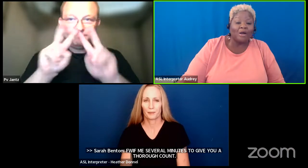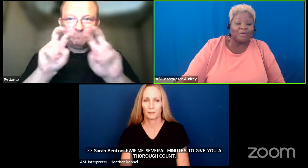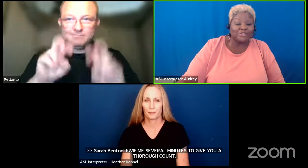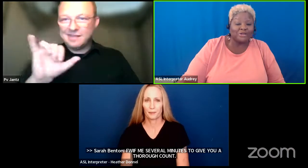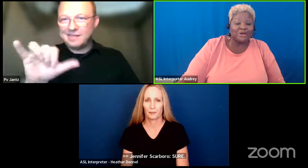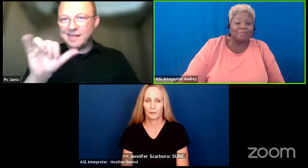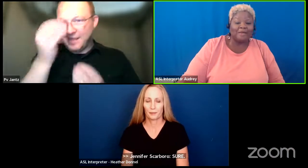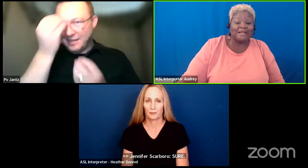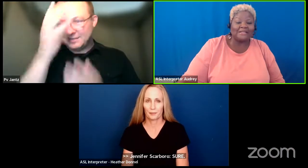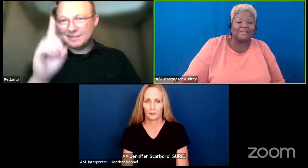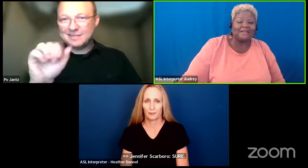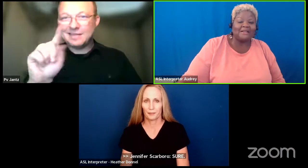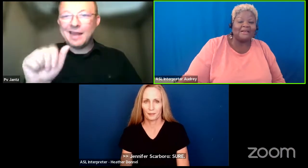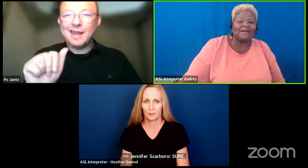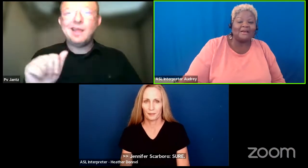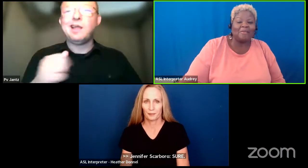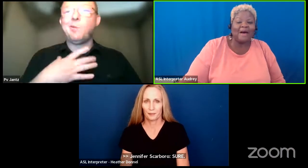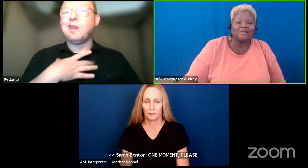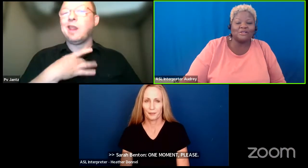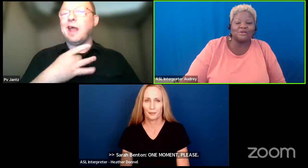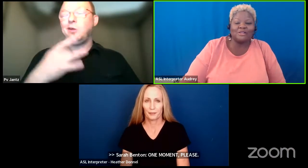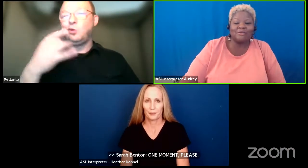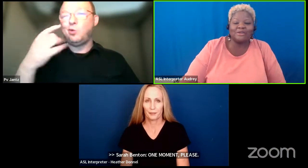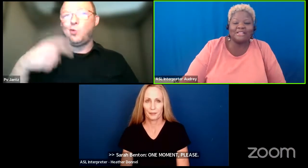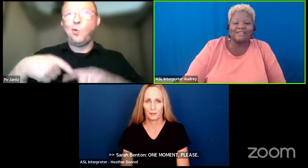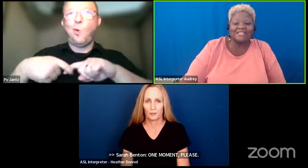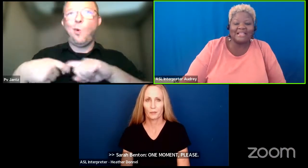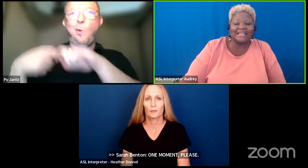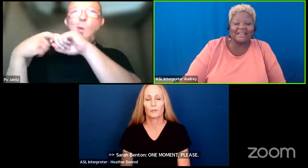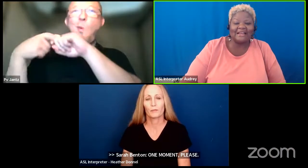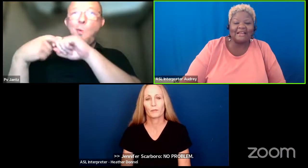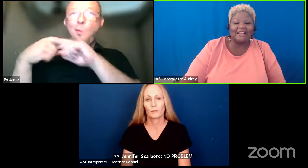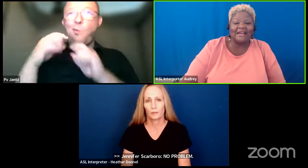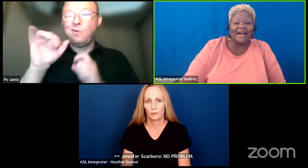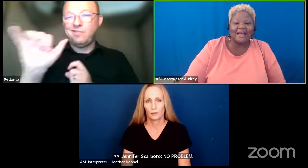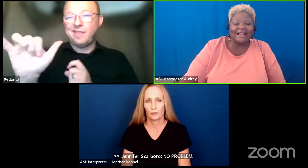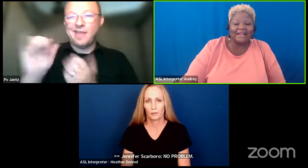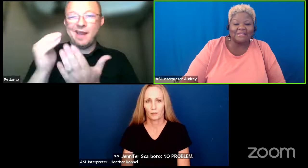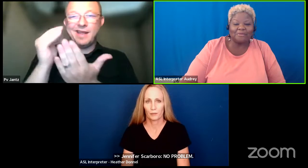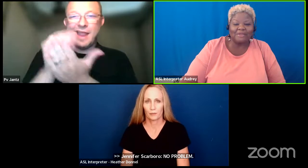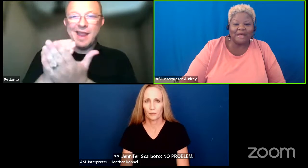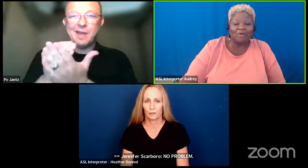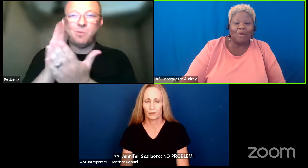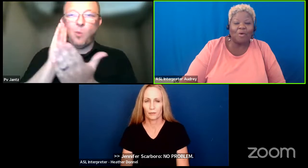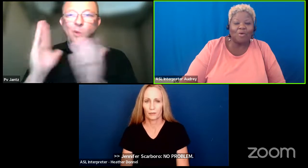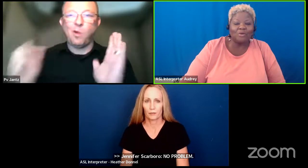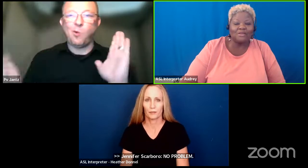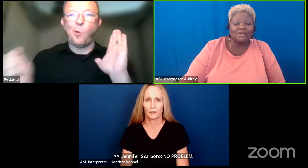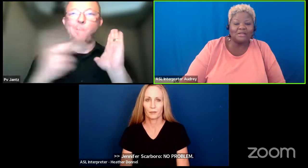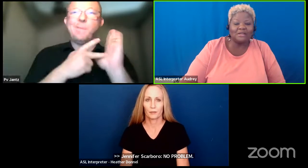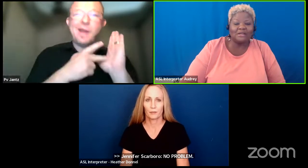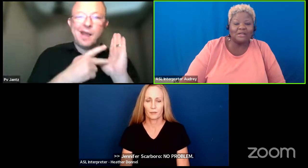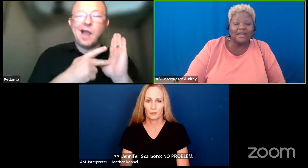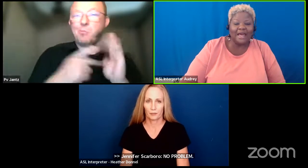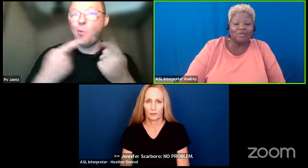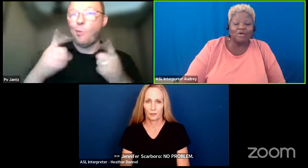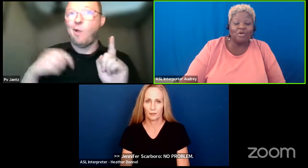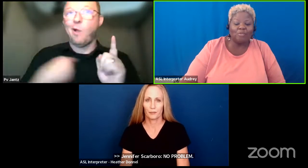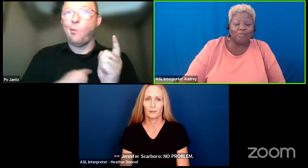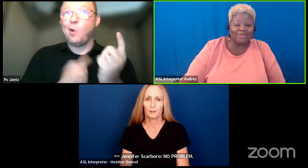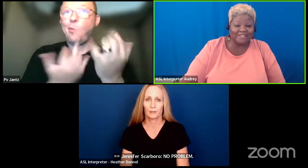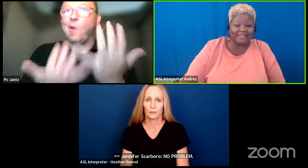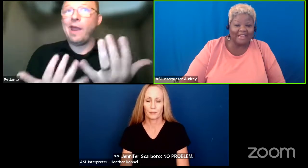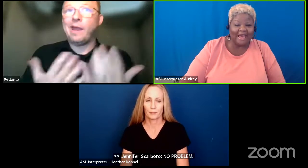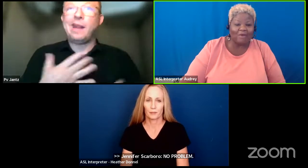While Commissioner Benton compiles those numbers and gives us that data, I'd like to put that on hold and